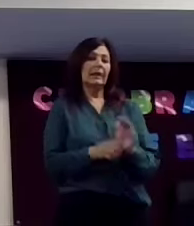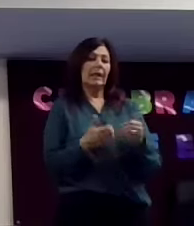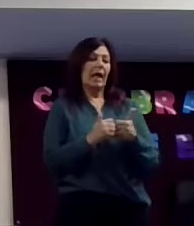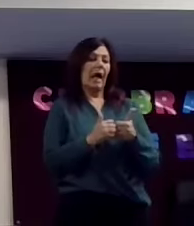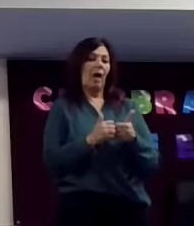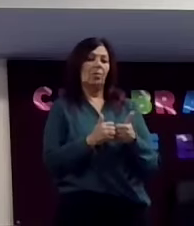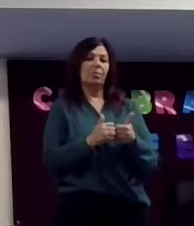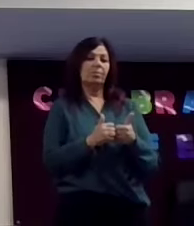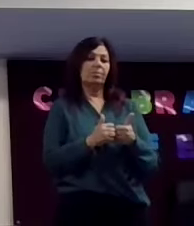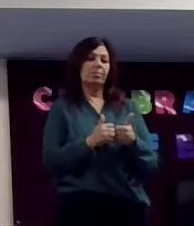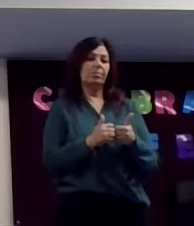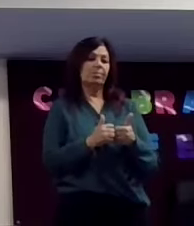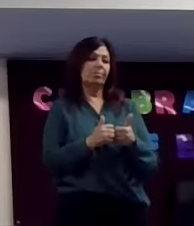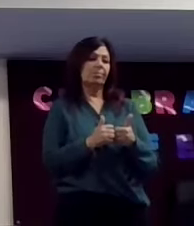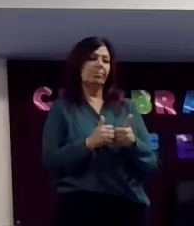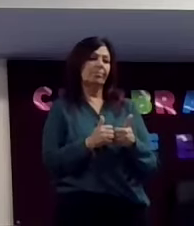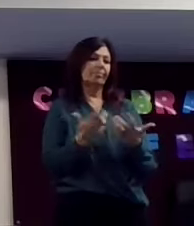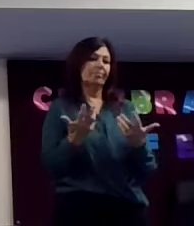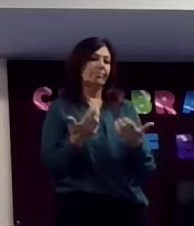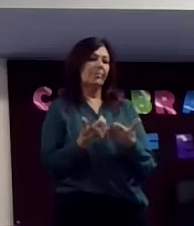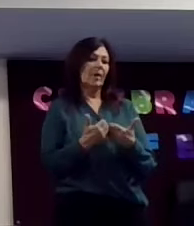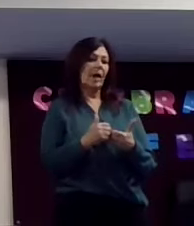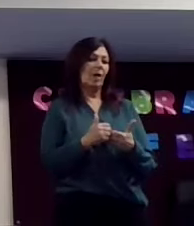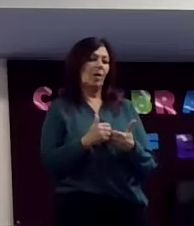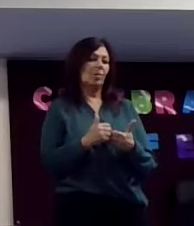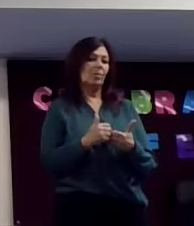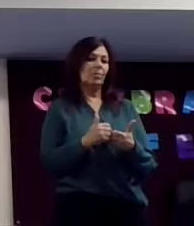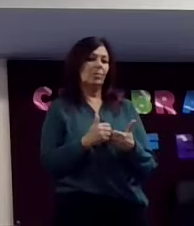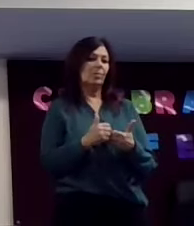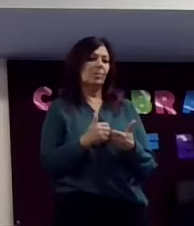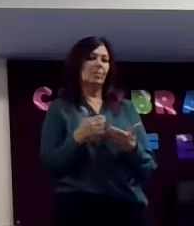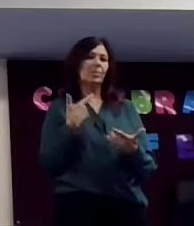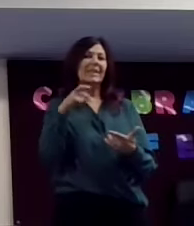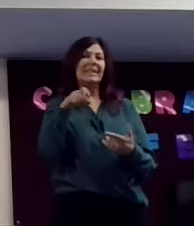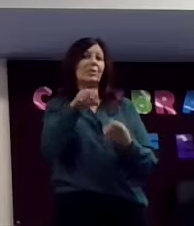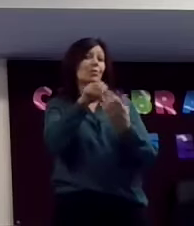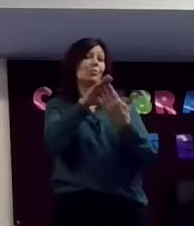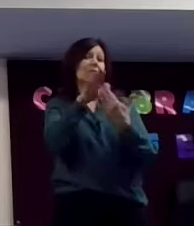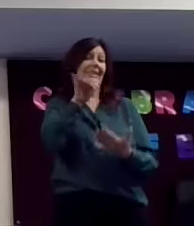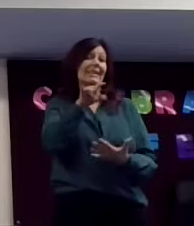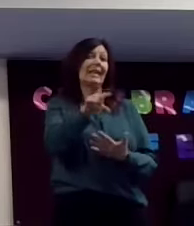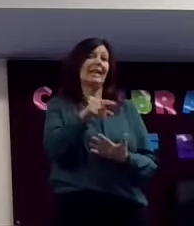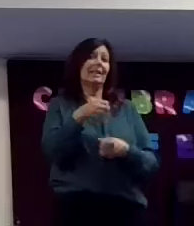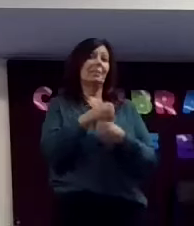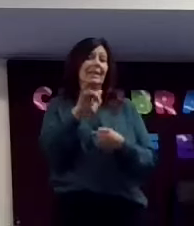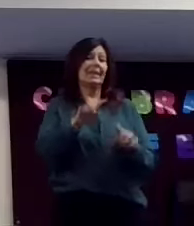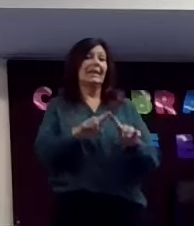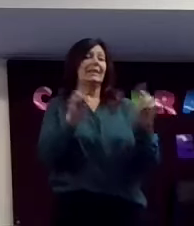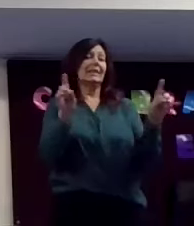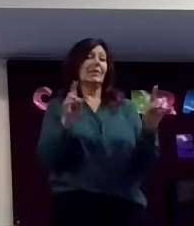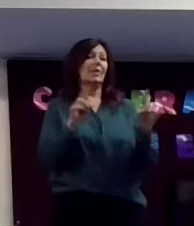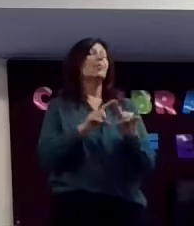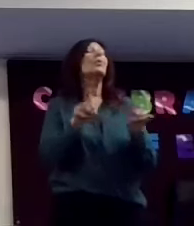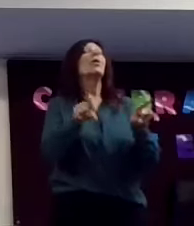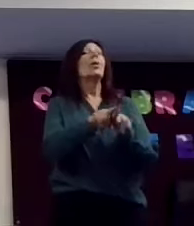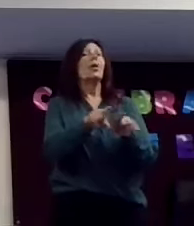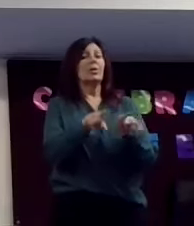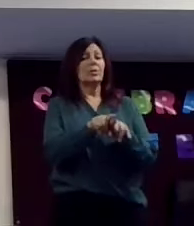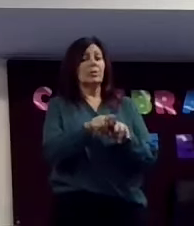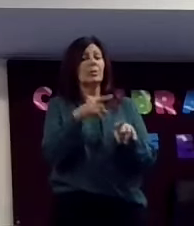how they, you know, and how we maybe need to address that and make that different. But